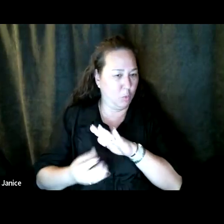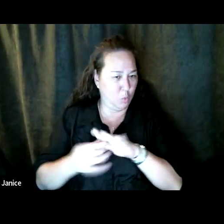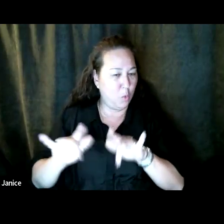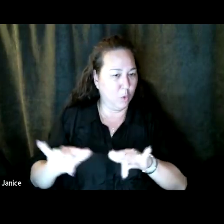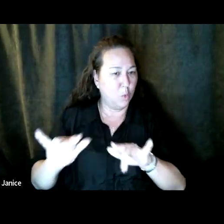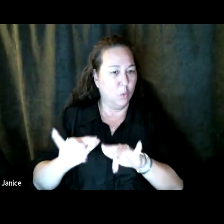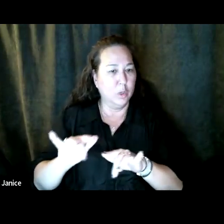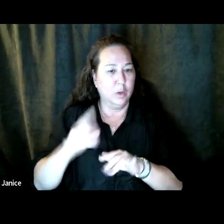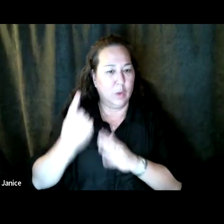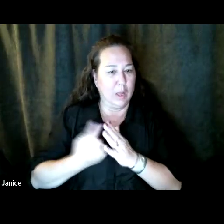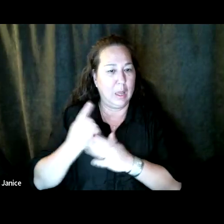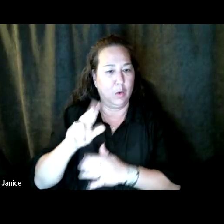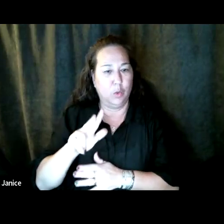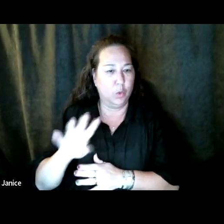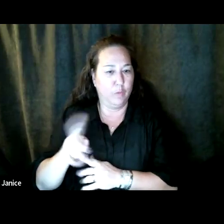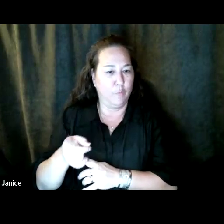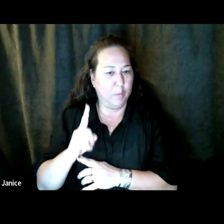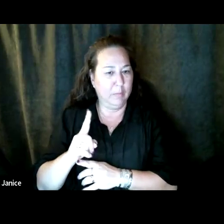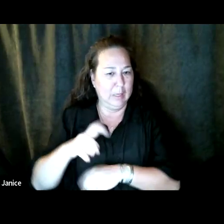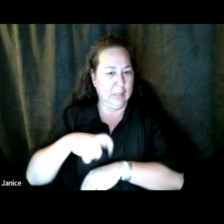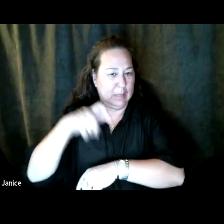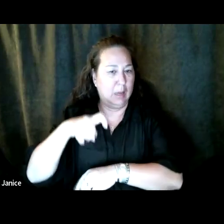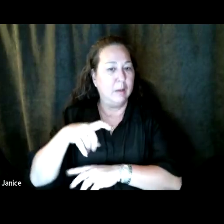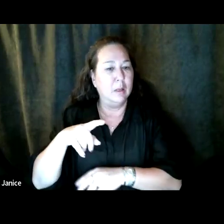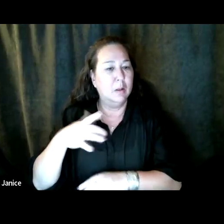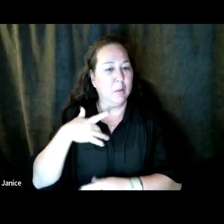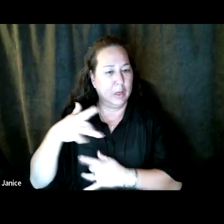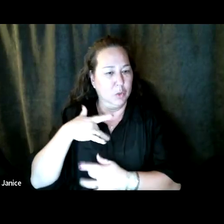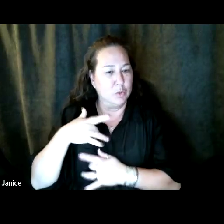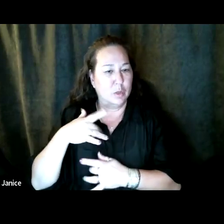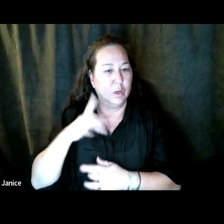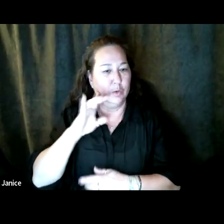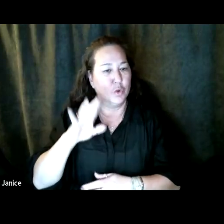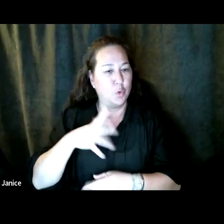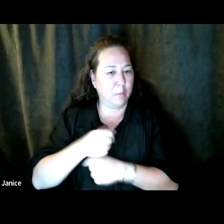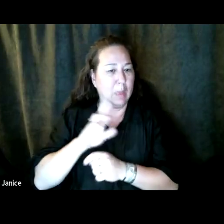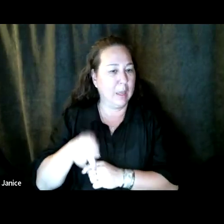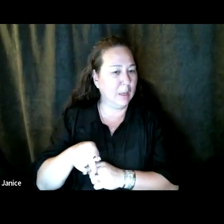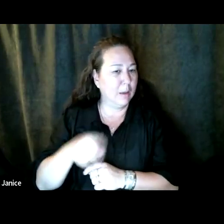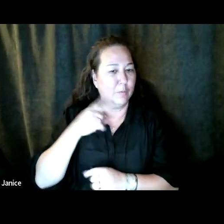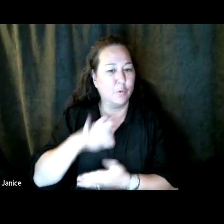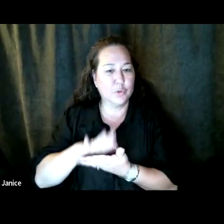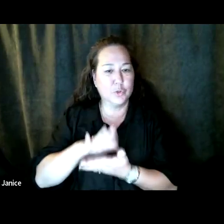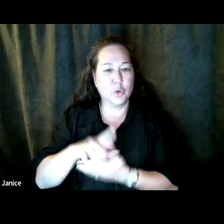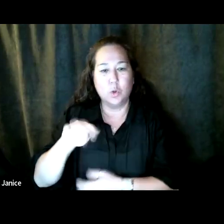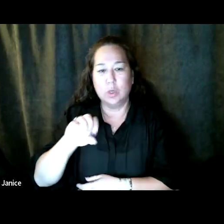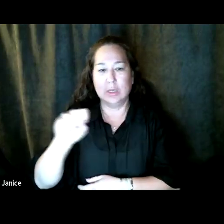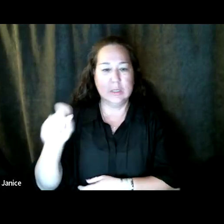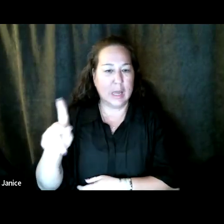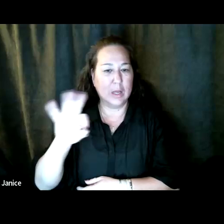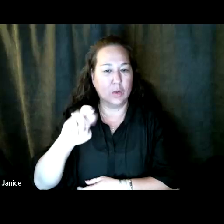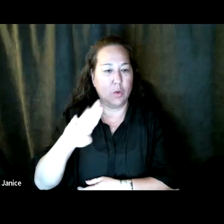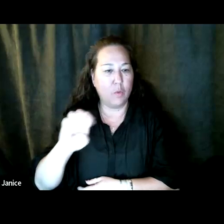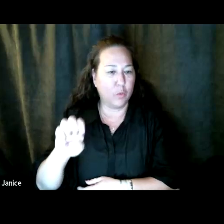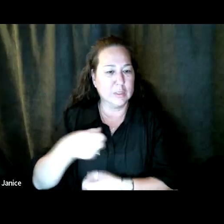that there were no representatives for the interest of non-Title I schools, for charter schools, parochial schools, et